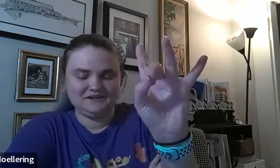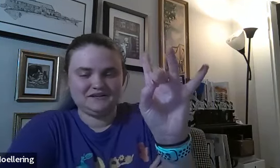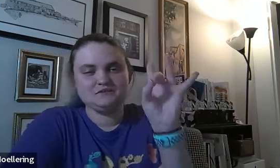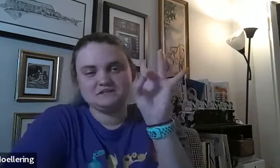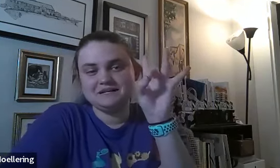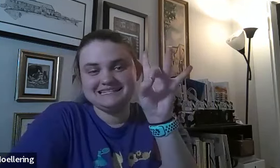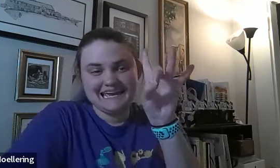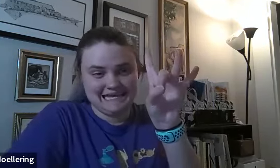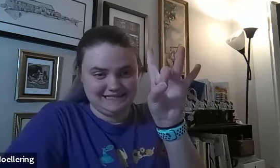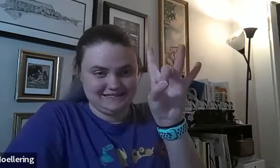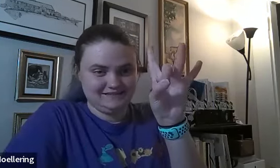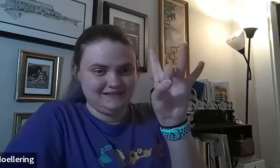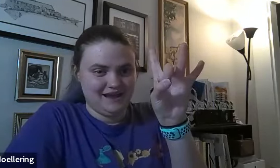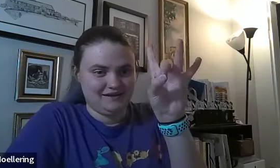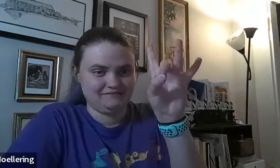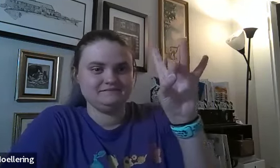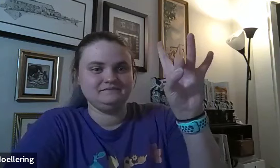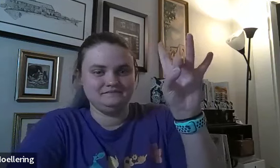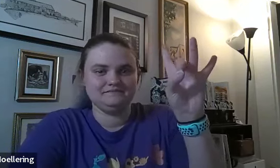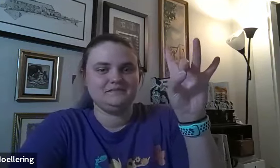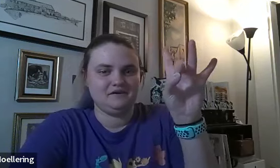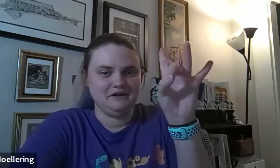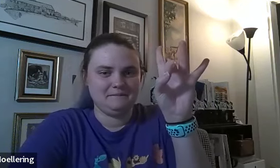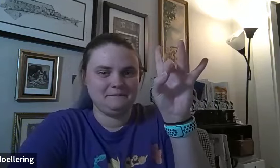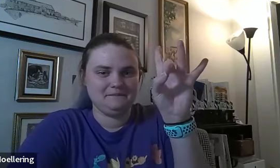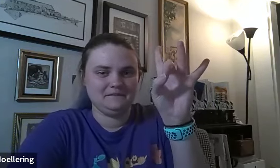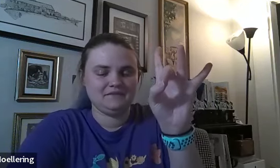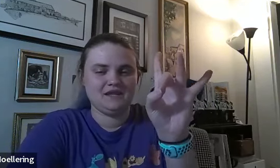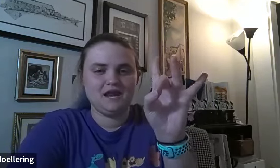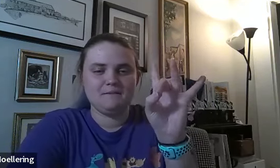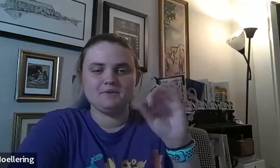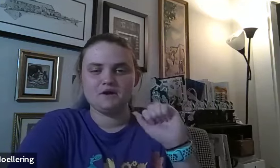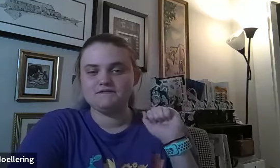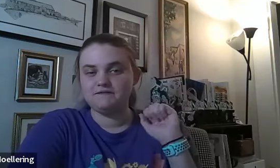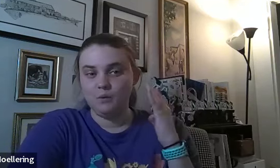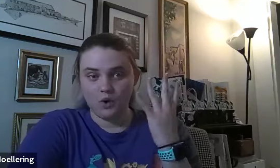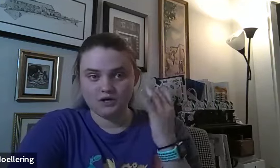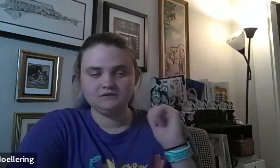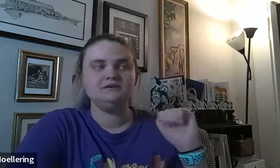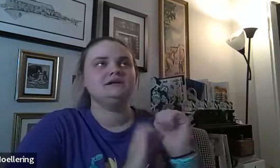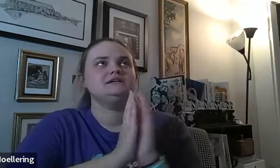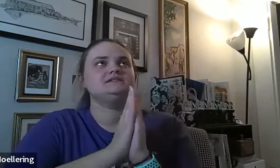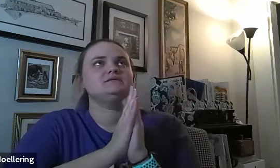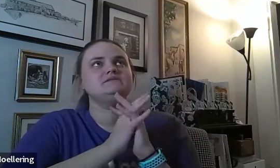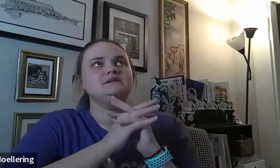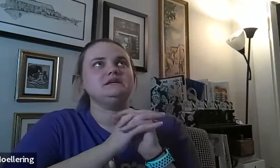Good. So this one is 8. Yeah. Okay. Number 4 is going to